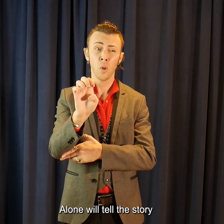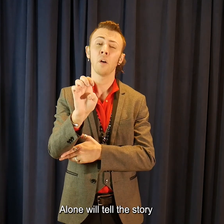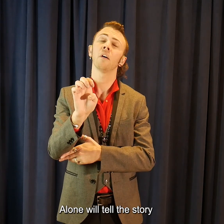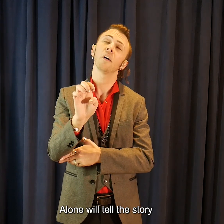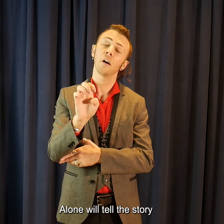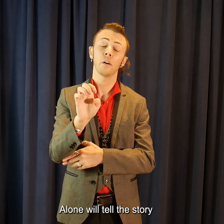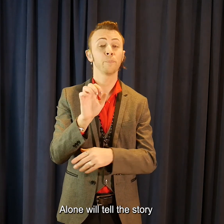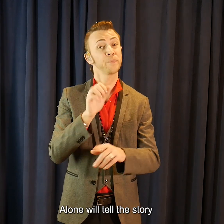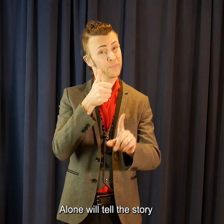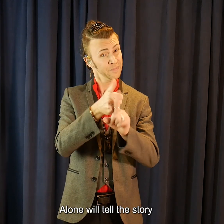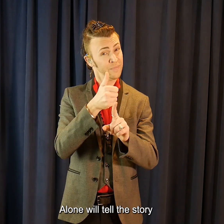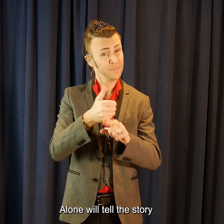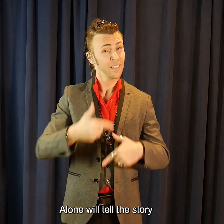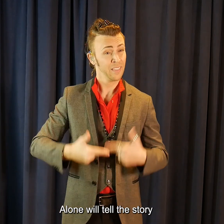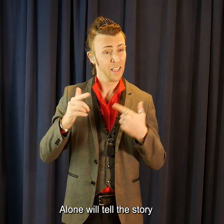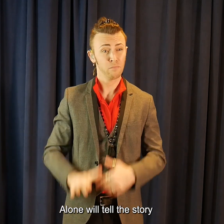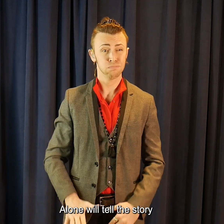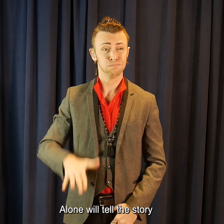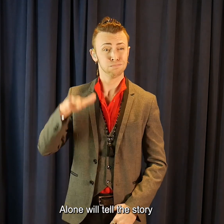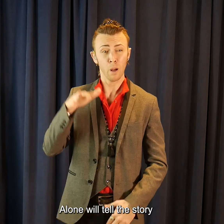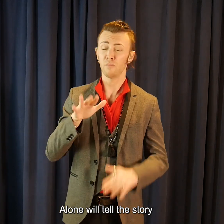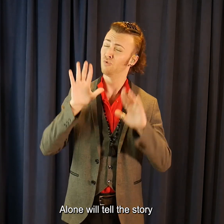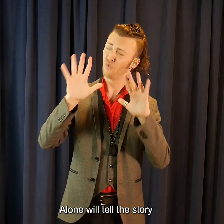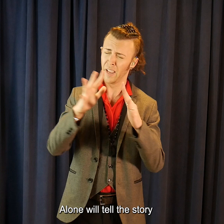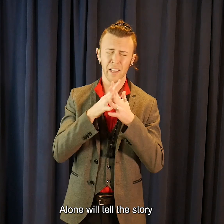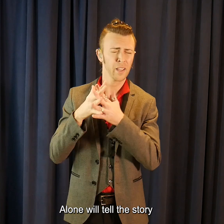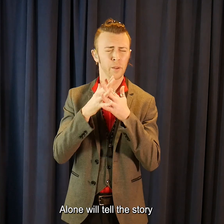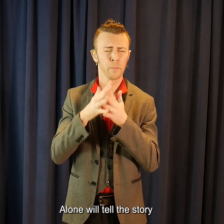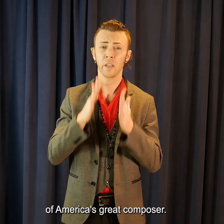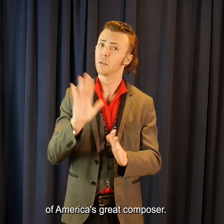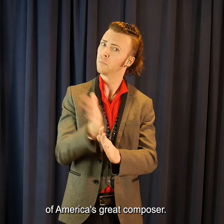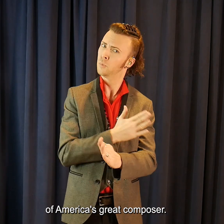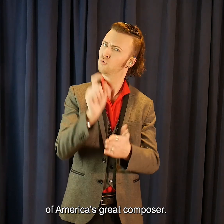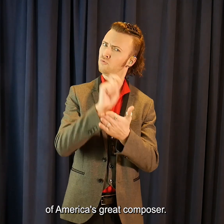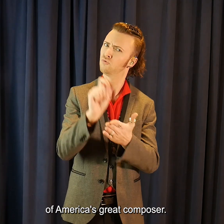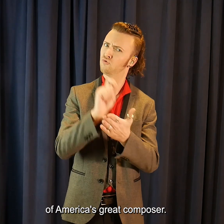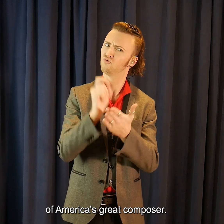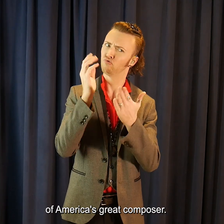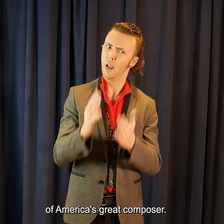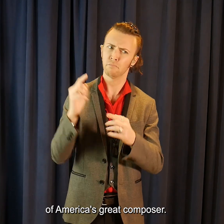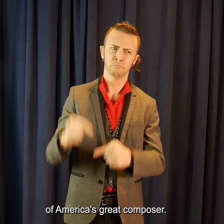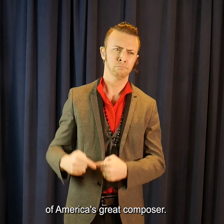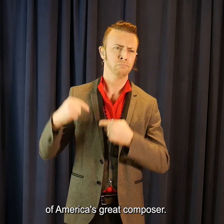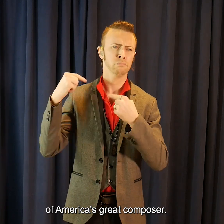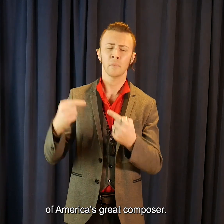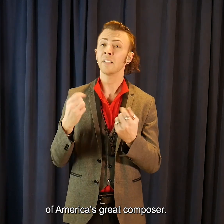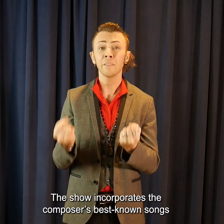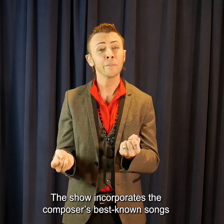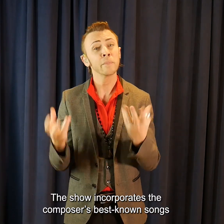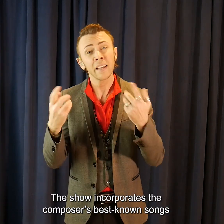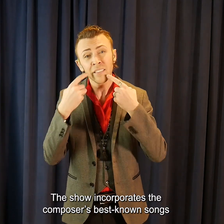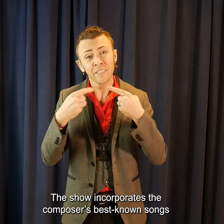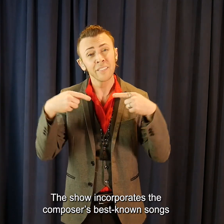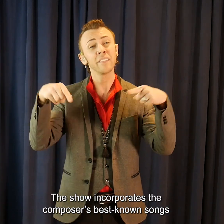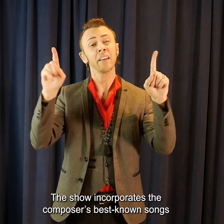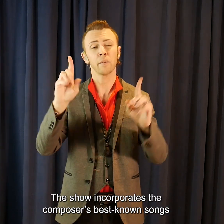Alone will tell the story of America's great composer. The show incorporates the